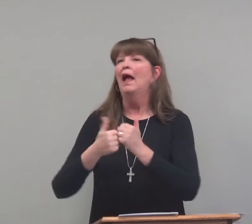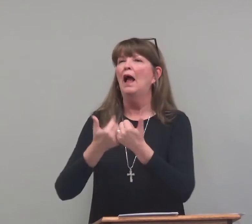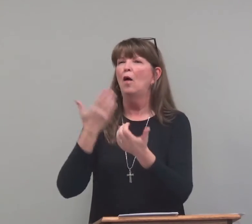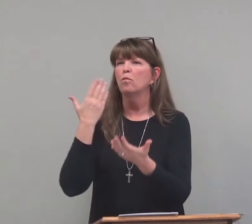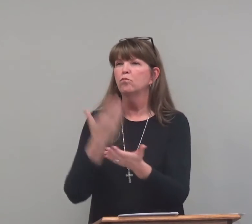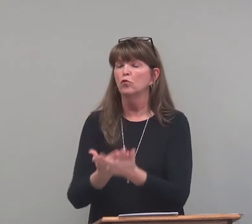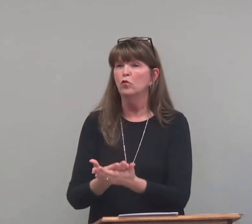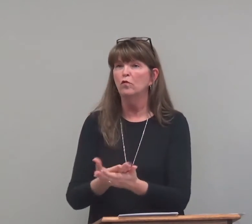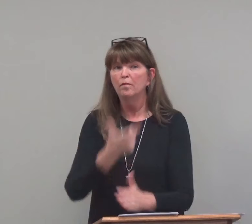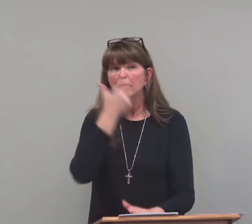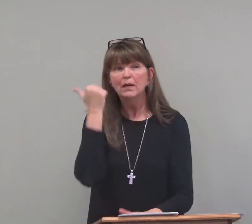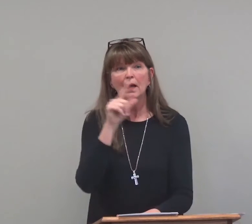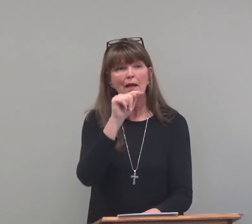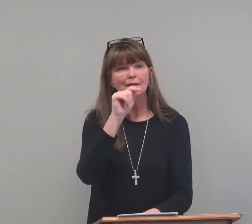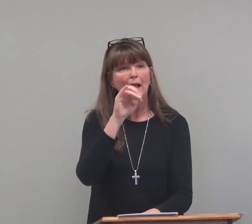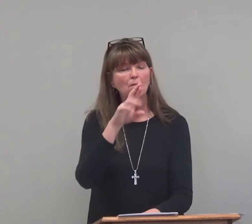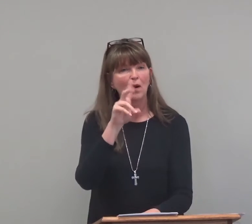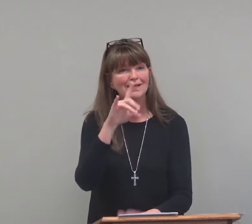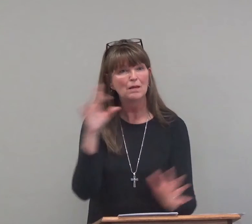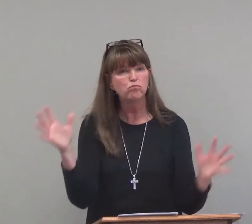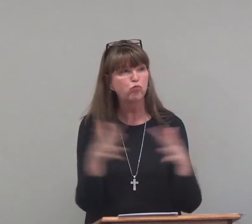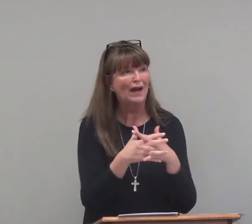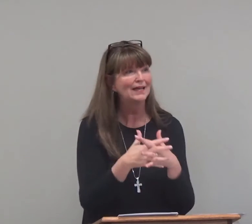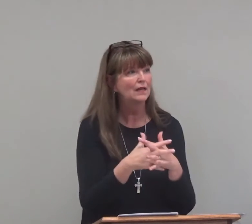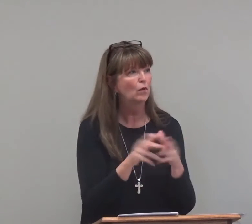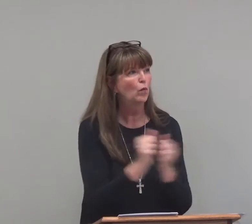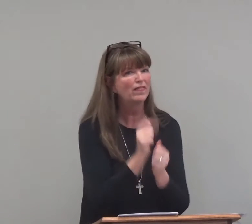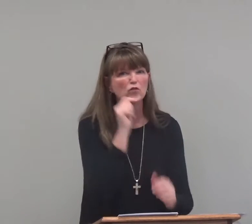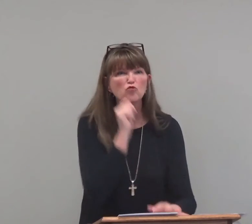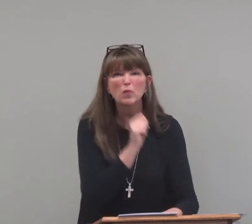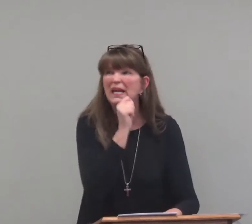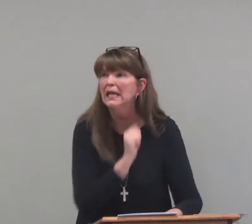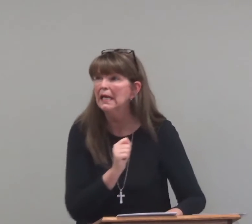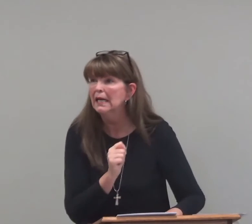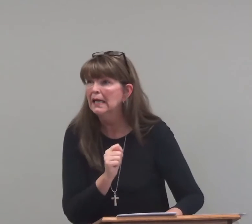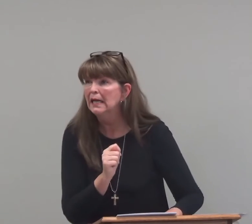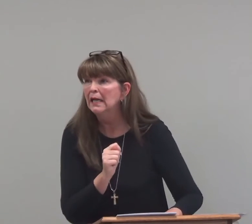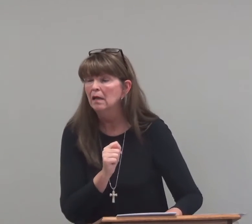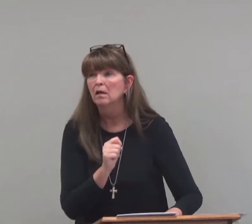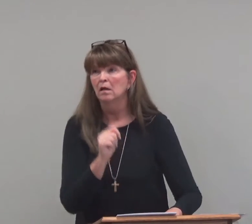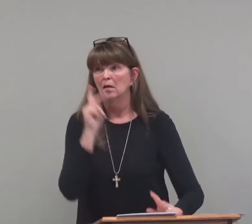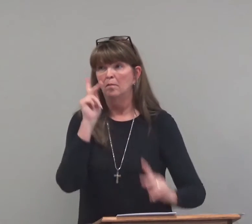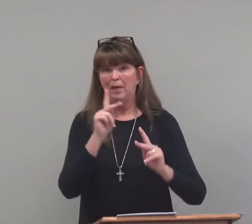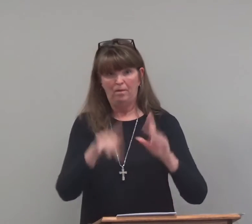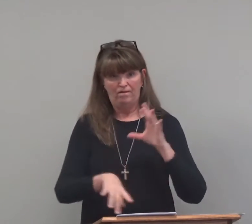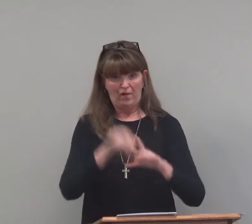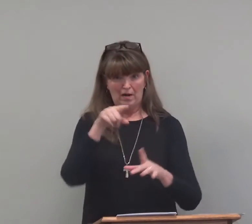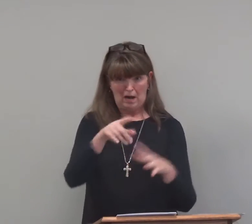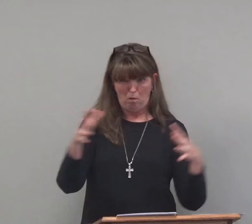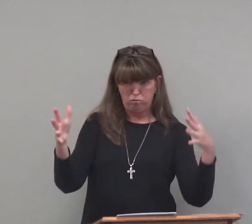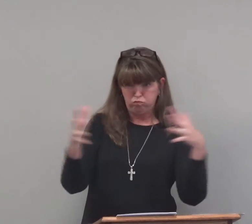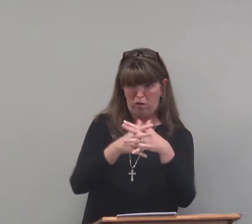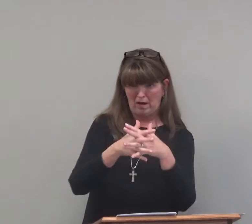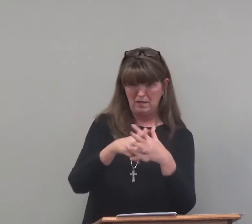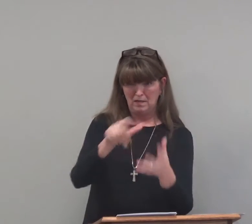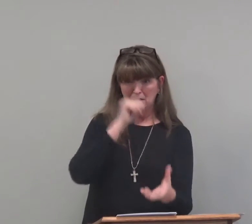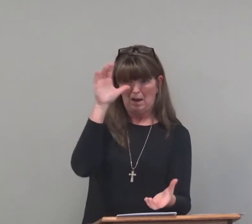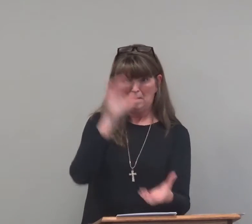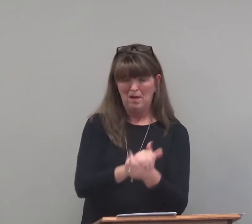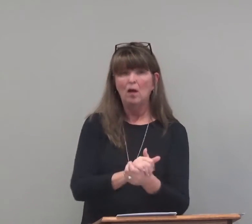Tamar thought, how could she prove this? Because she was impregnated with twins. When people found